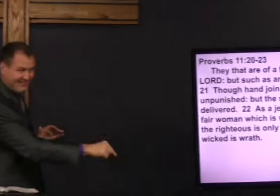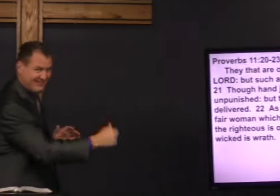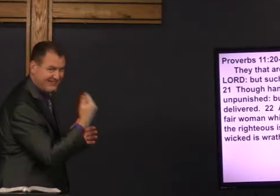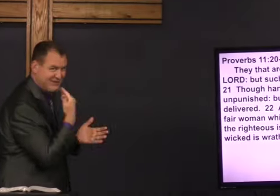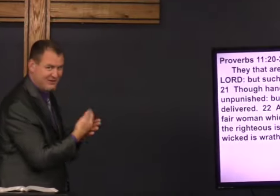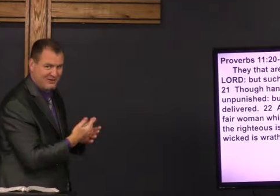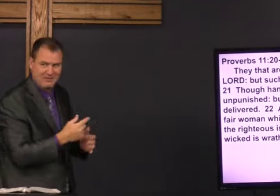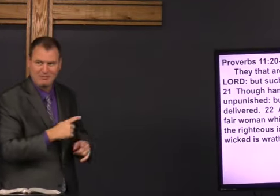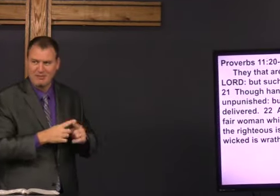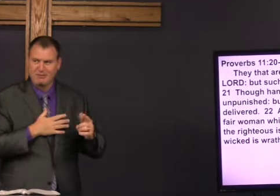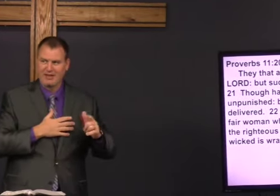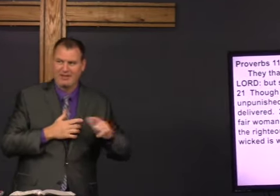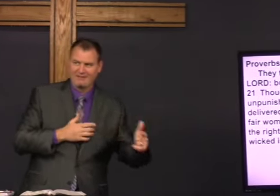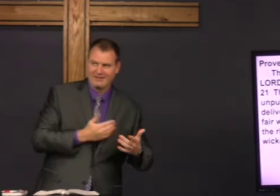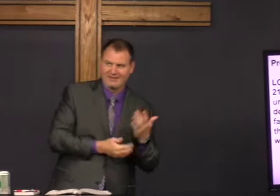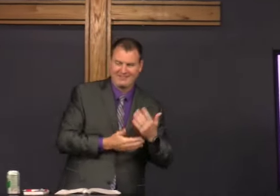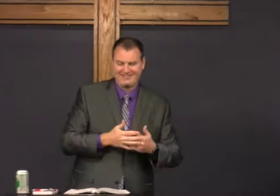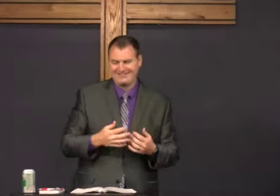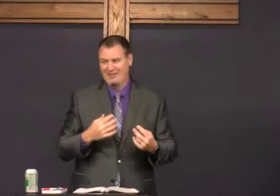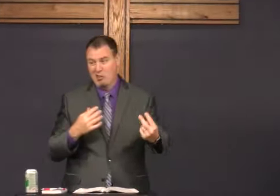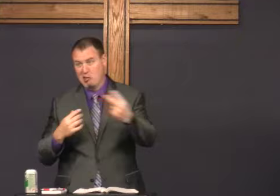To look at it from, I